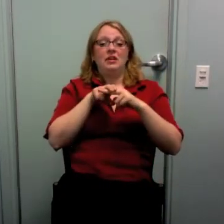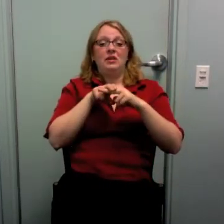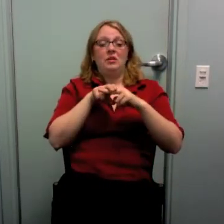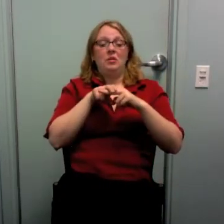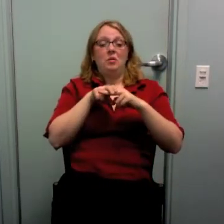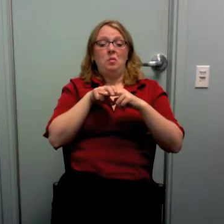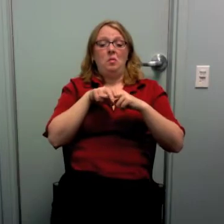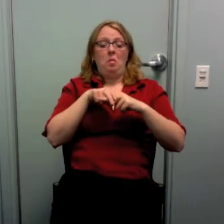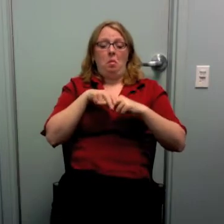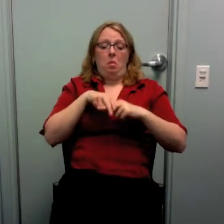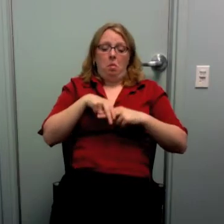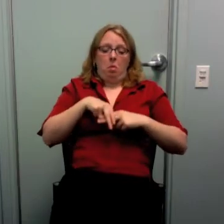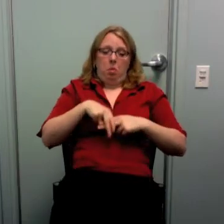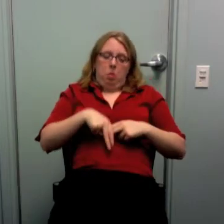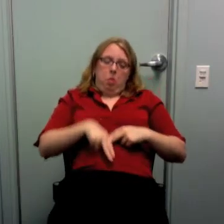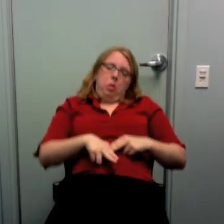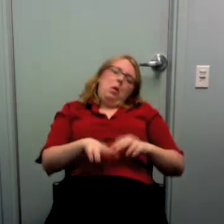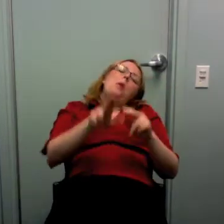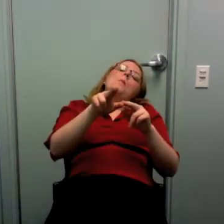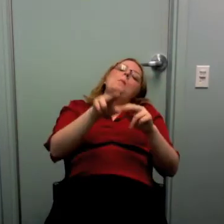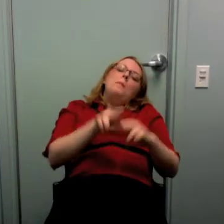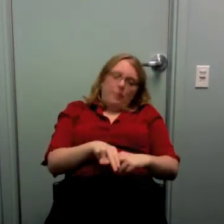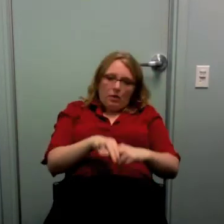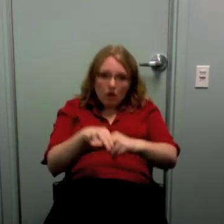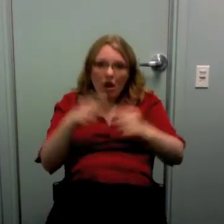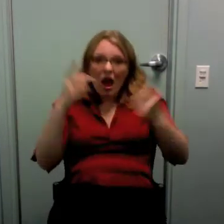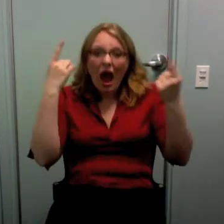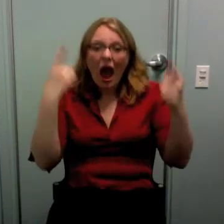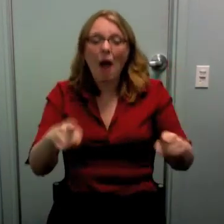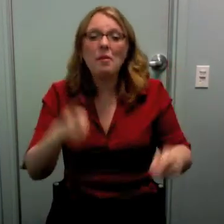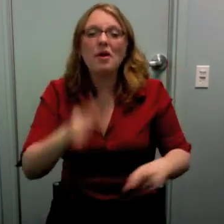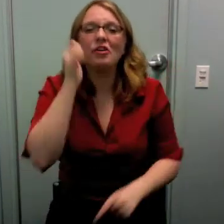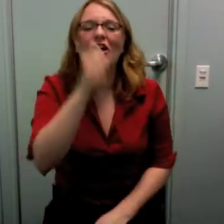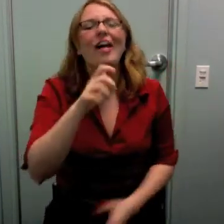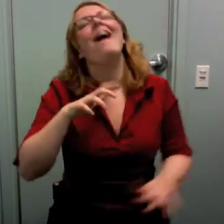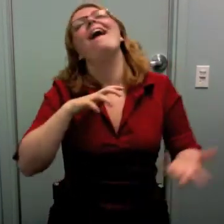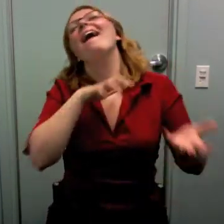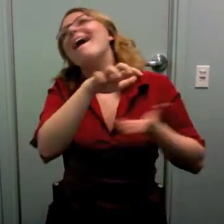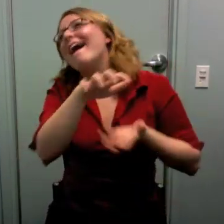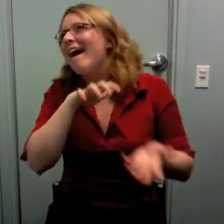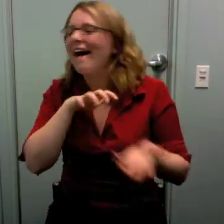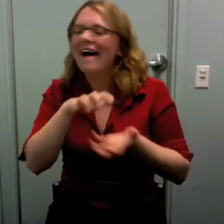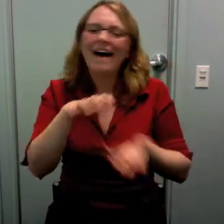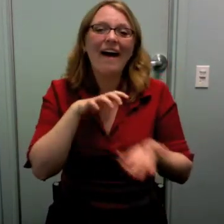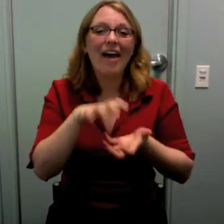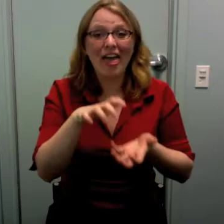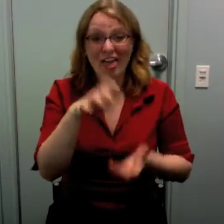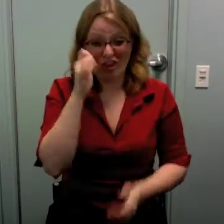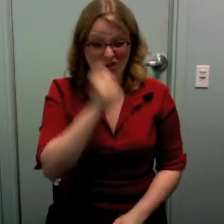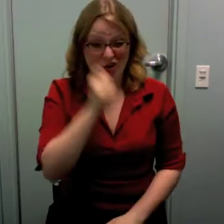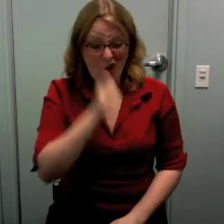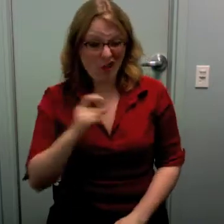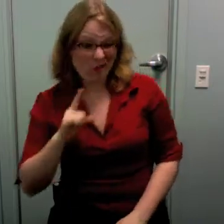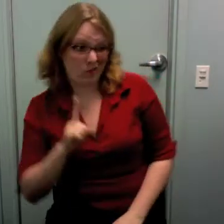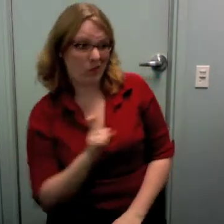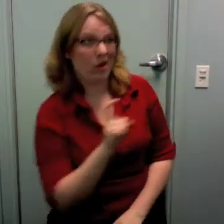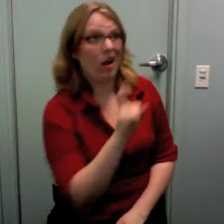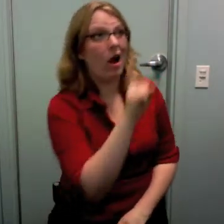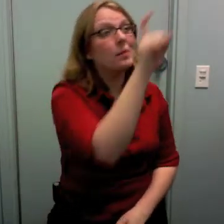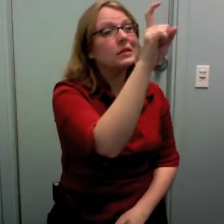upon the ground. And the naughty little girl laughed out loud. Then Goldilocks went upstairs into the bedchamber in which